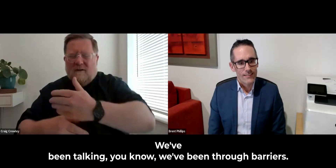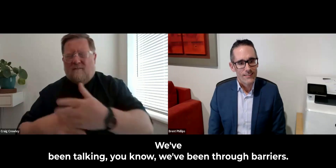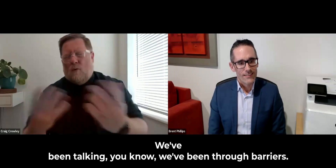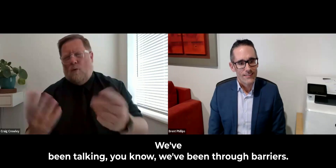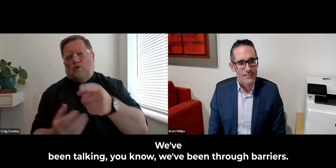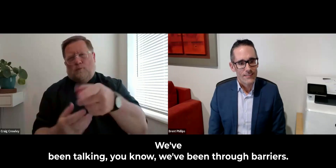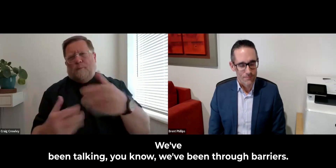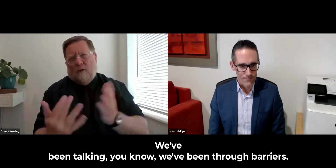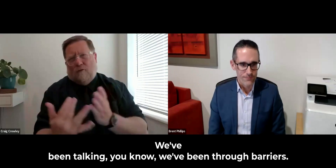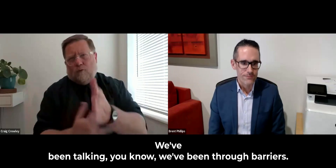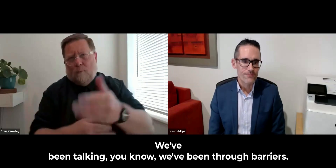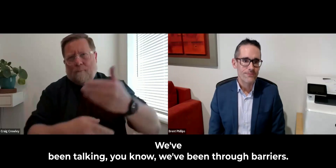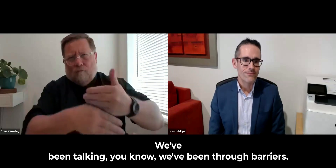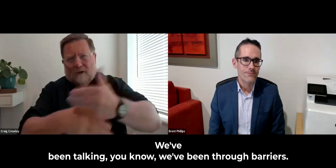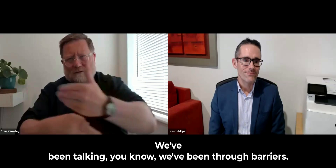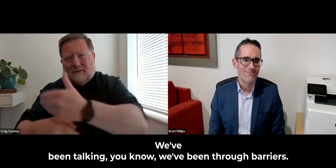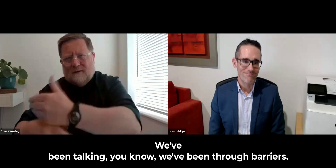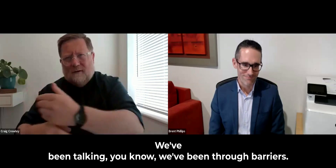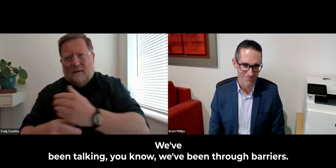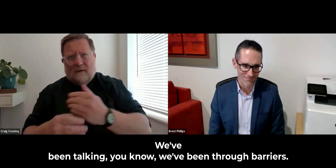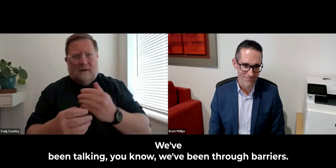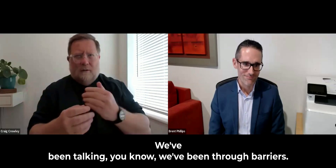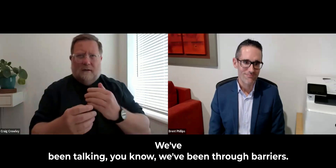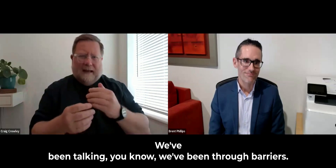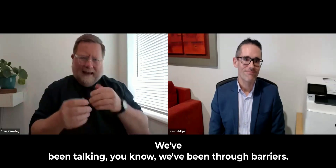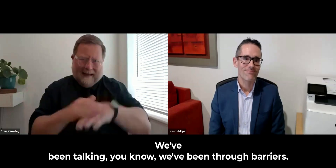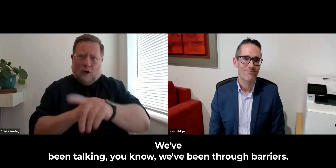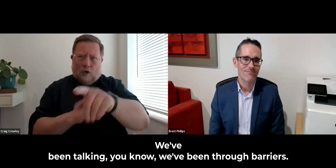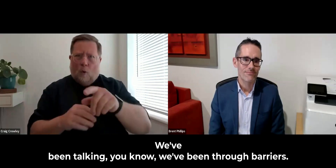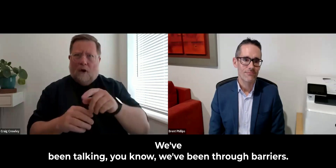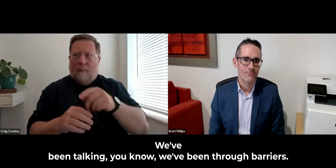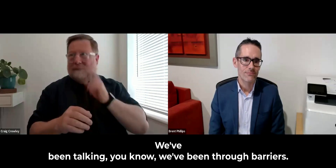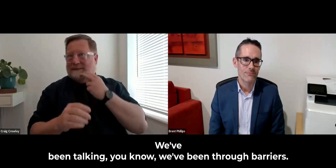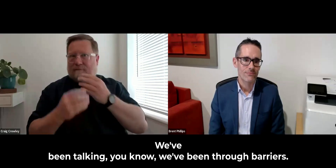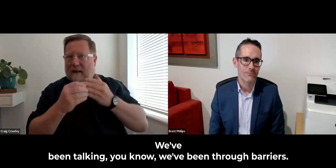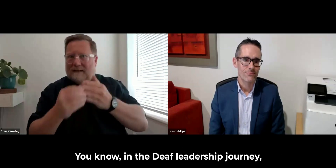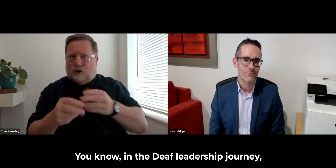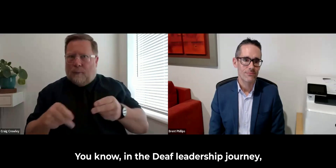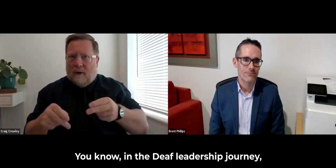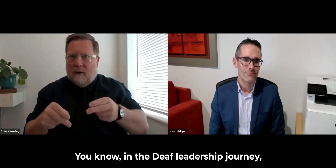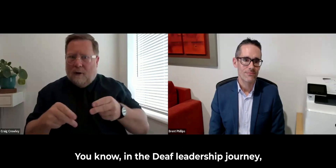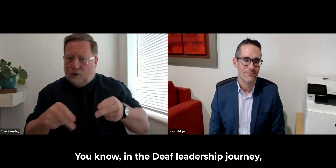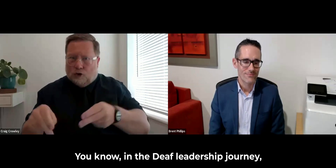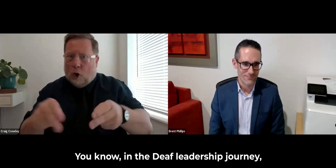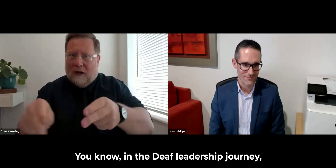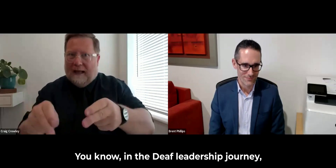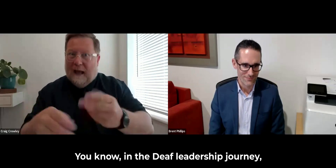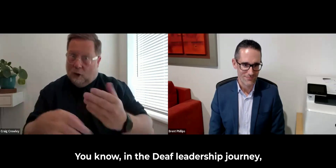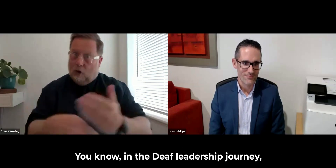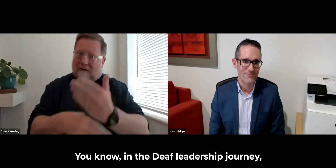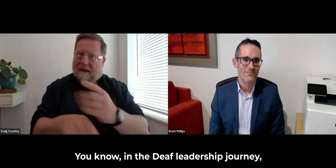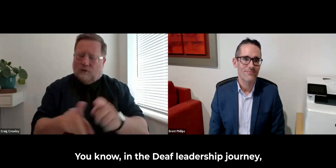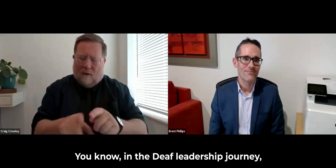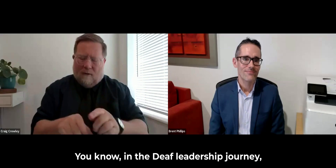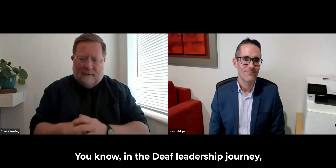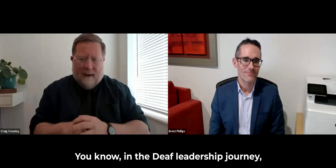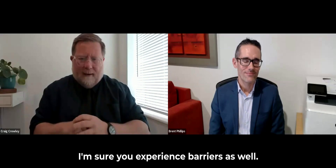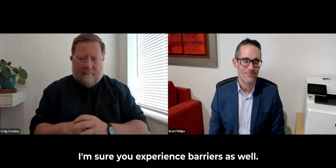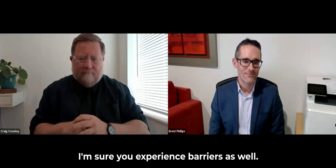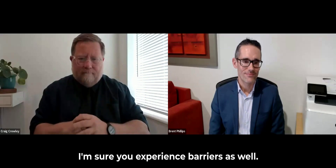We've been talking, we've been through barriers. In the deaf leadership journey, I'm sure